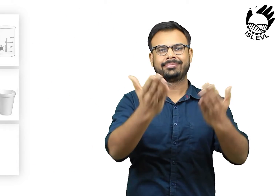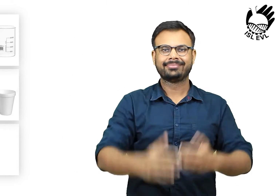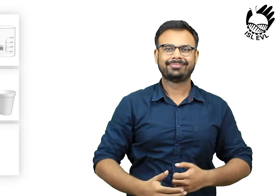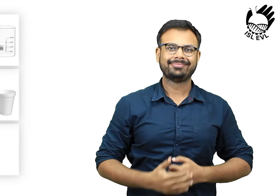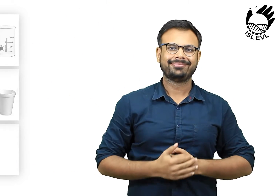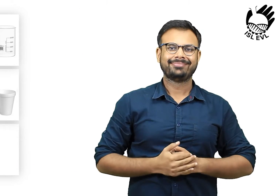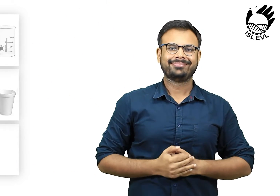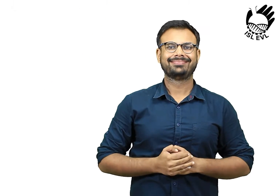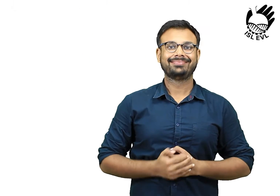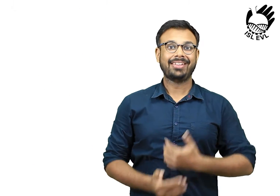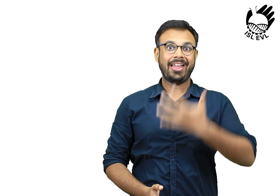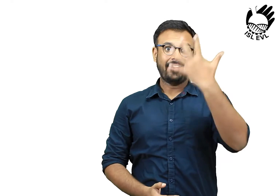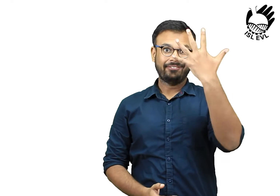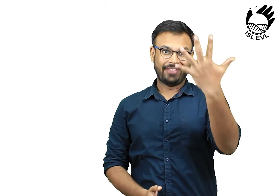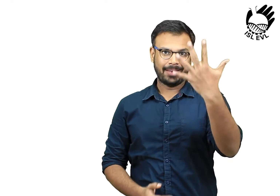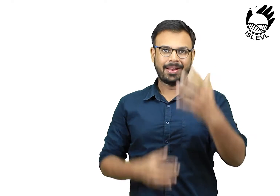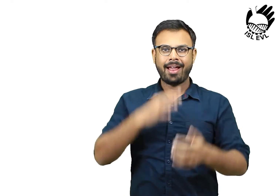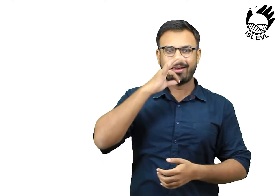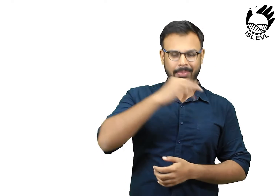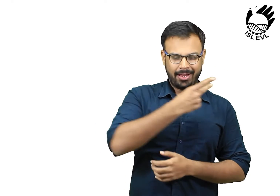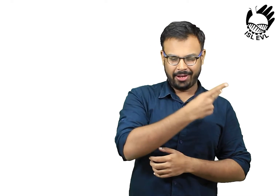Clear plastic disposable cups or glass beakers.